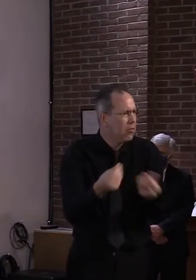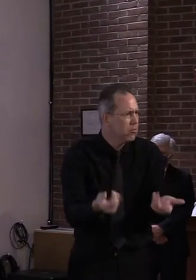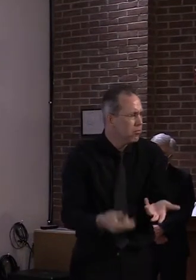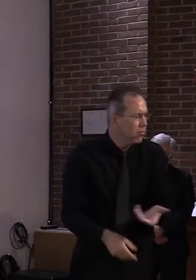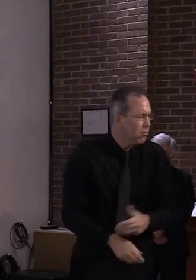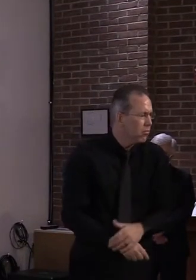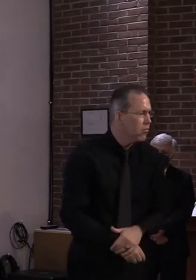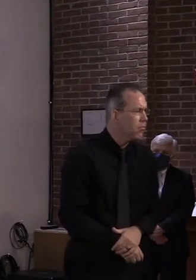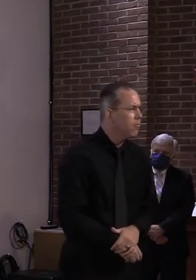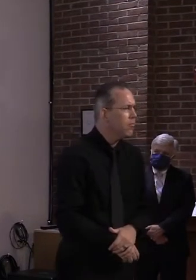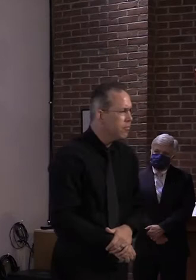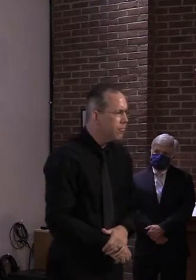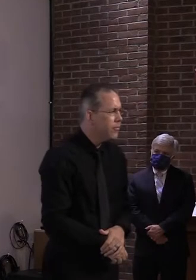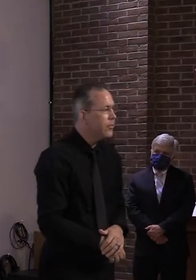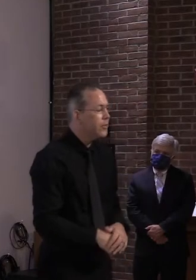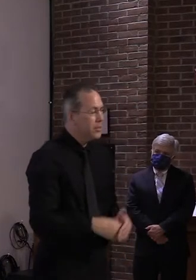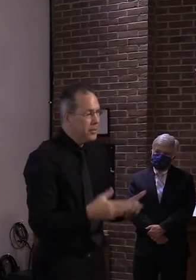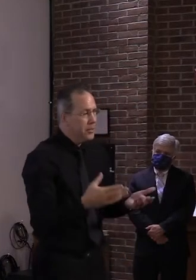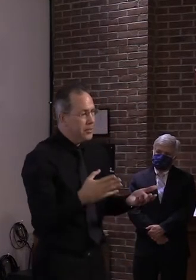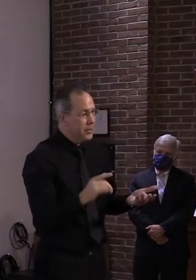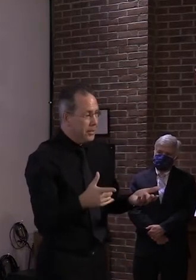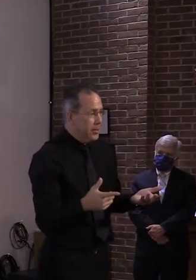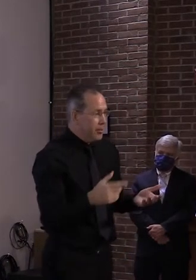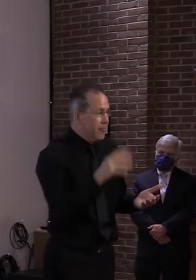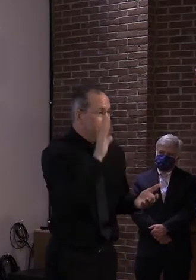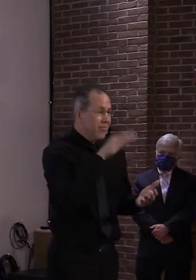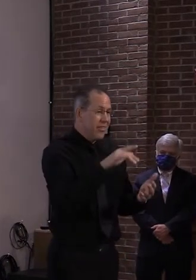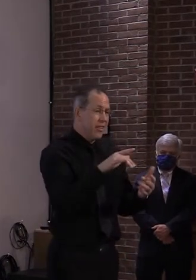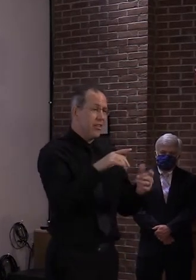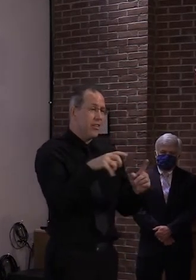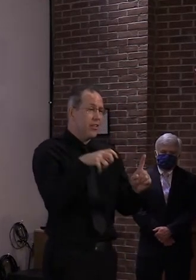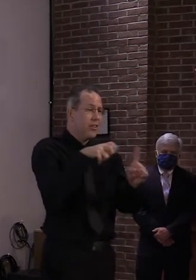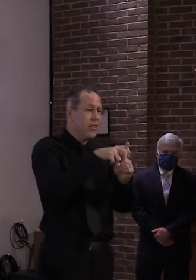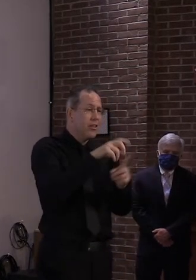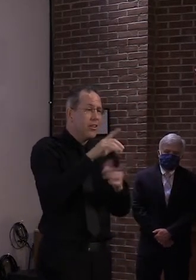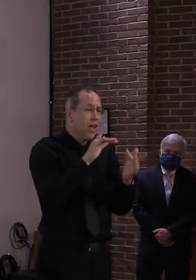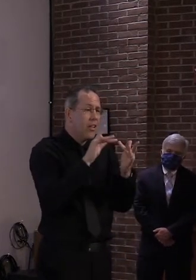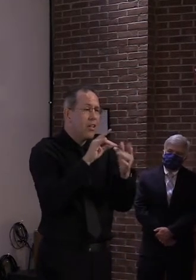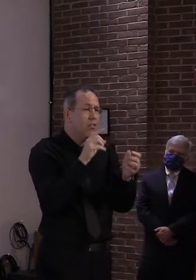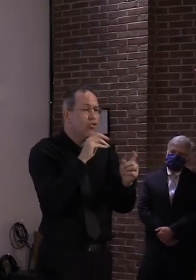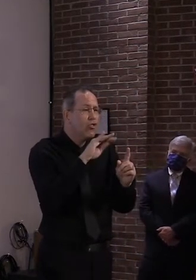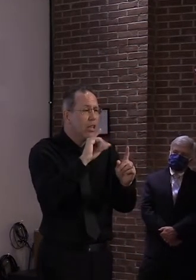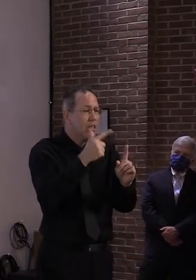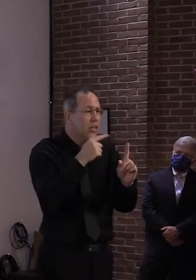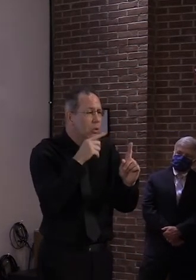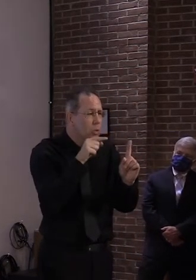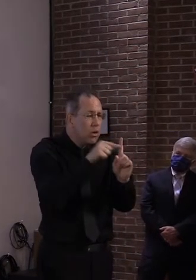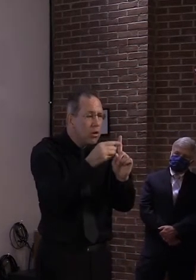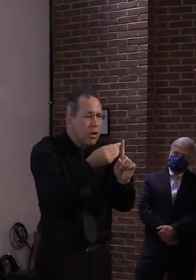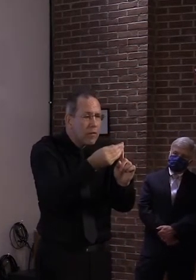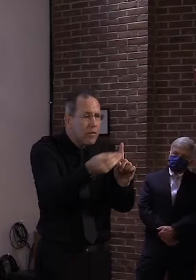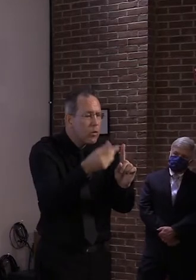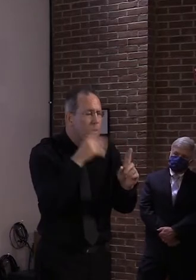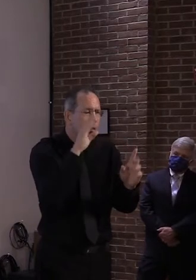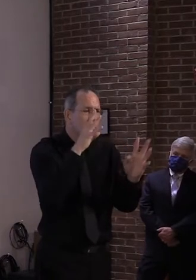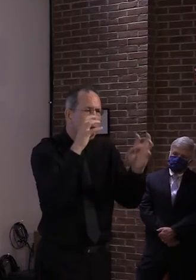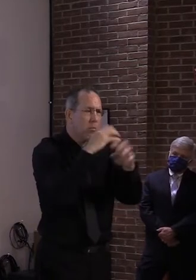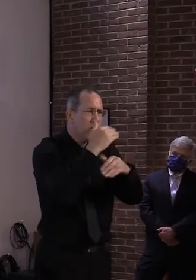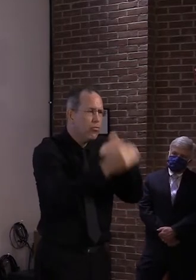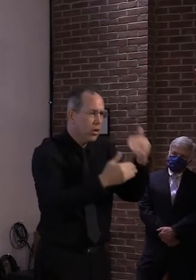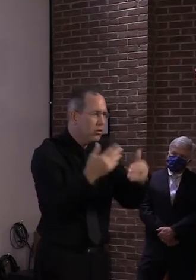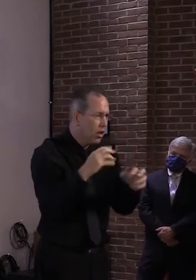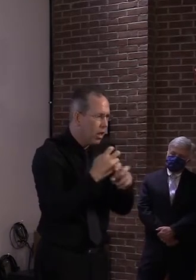Contact tracing is complex. So let's put that on the table first. And it does require